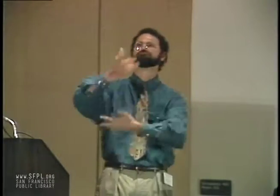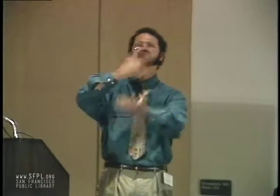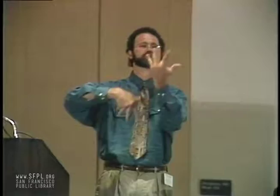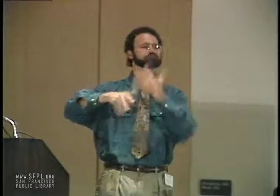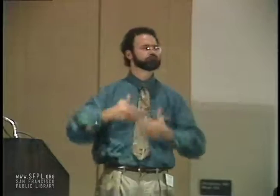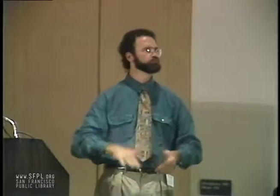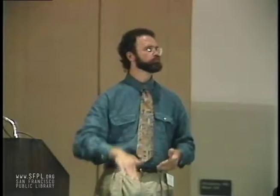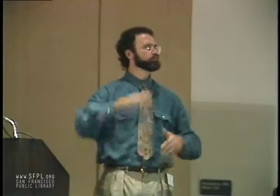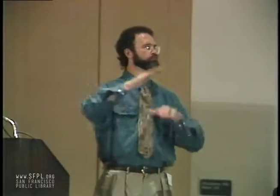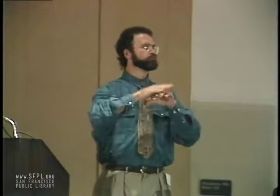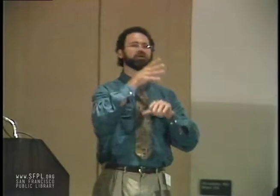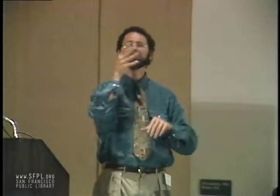language.